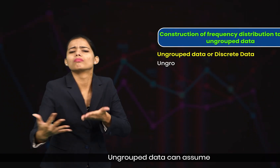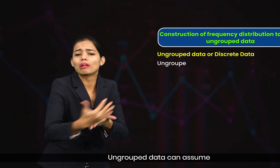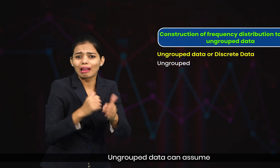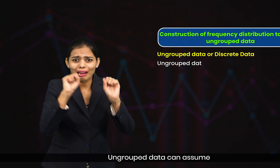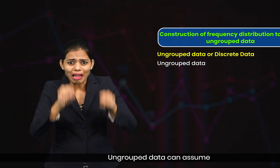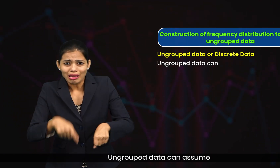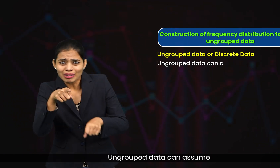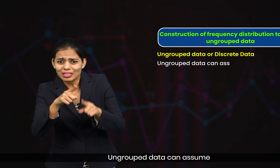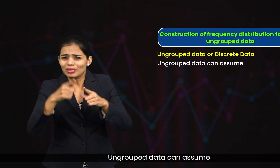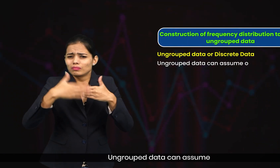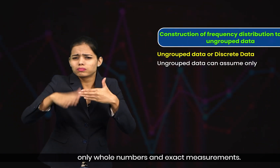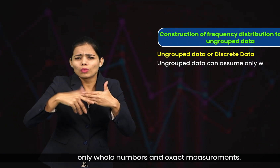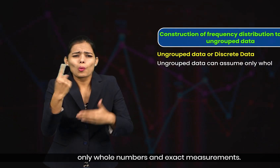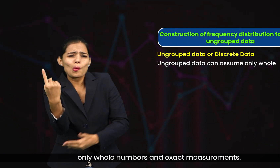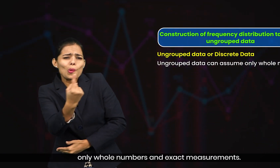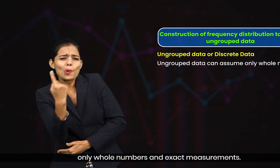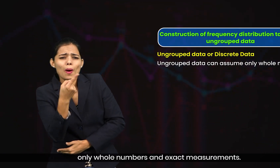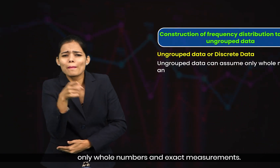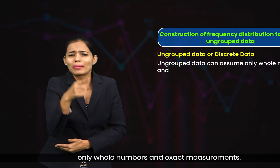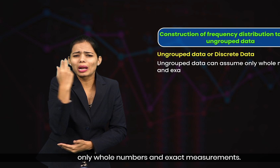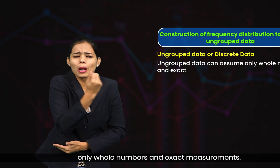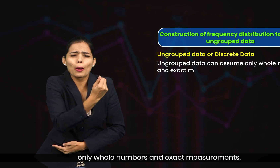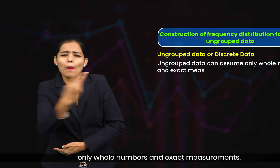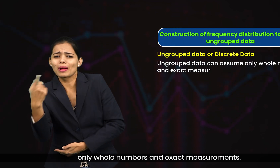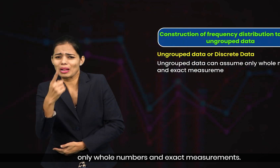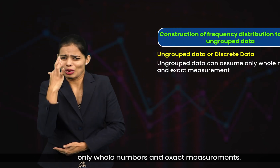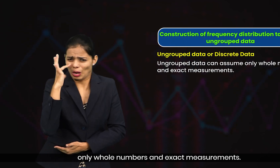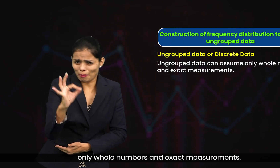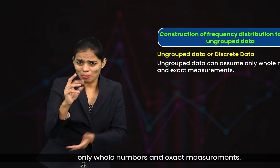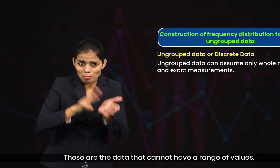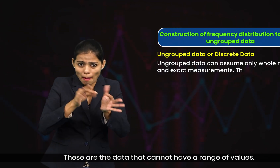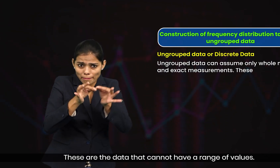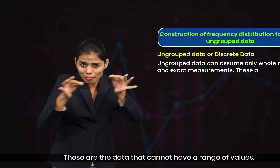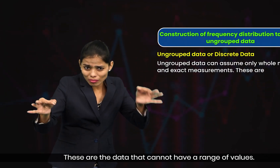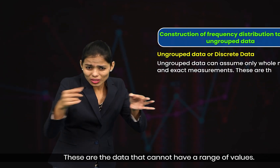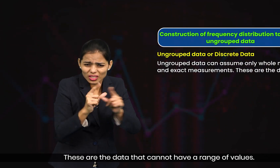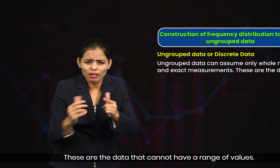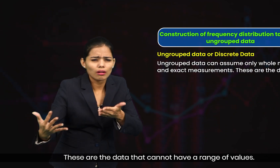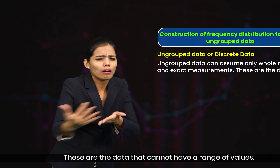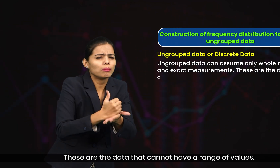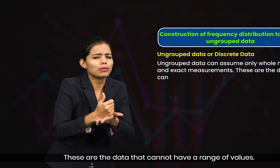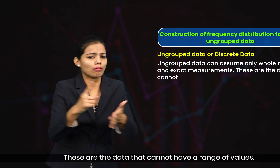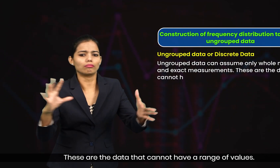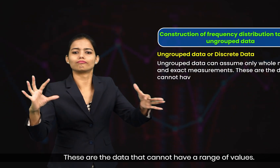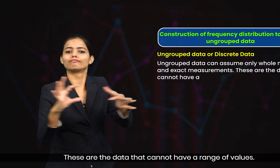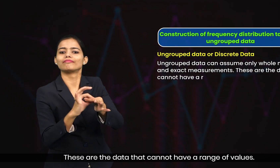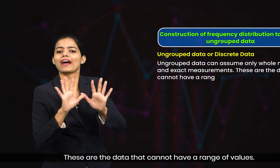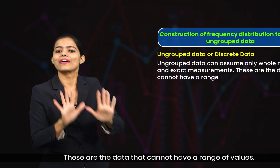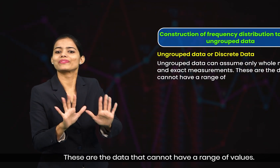Ungrouped data can assume only whole numbers and exact measurements. These are the data that cannot have a range of